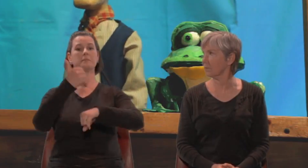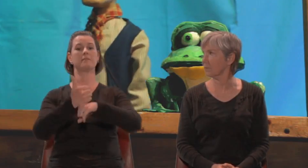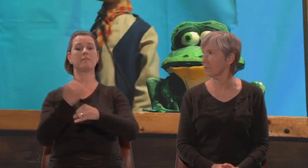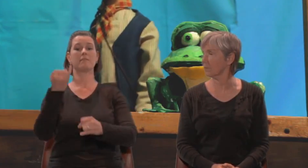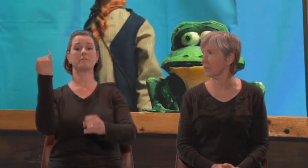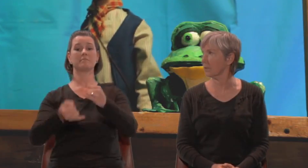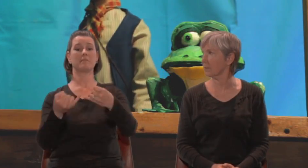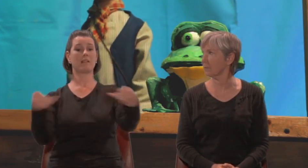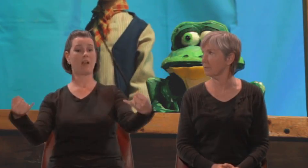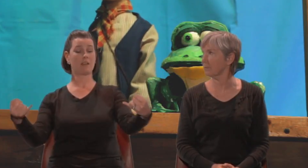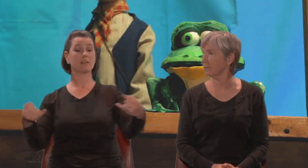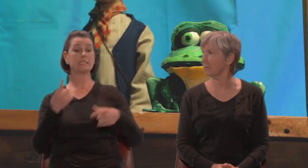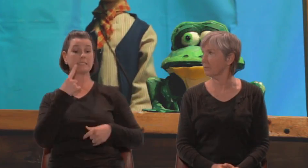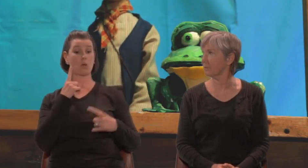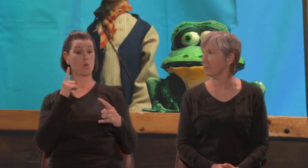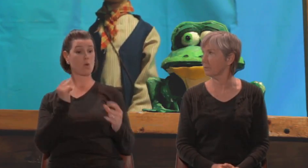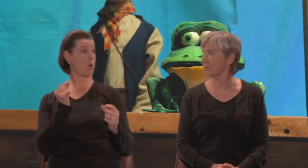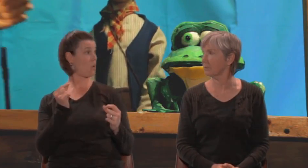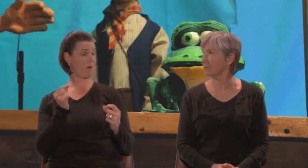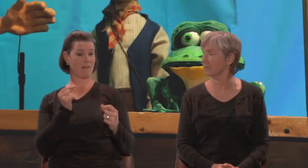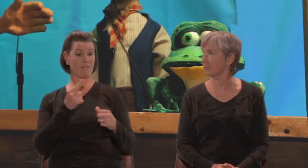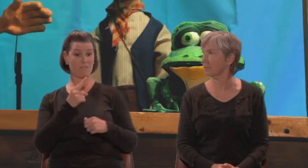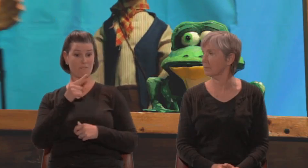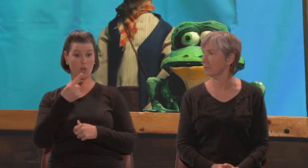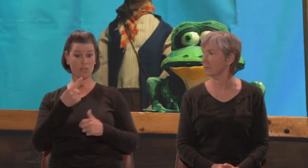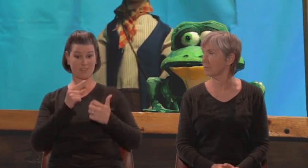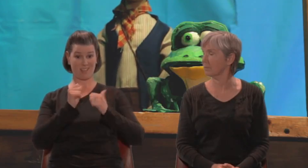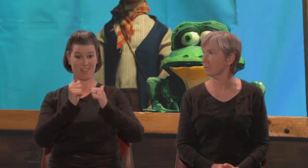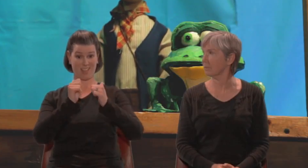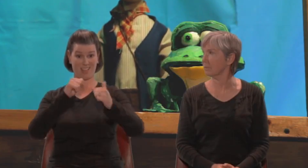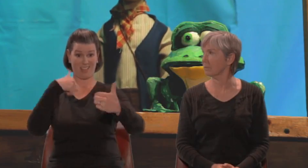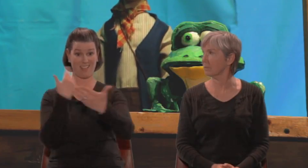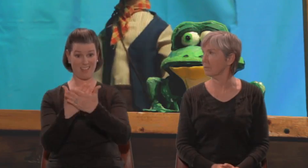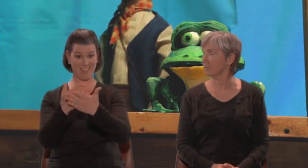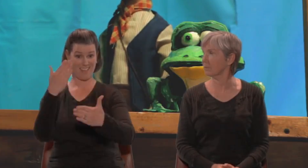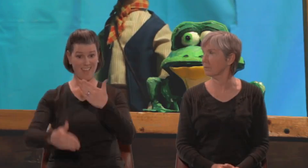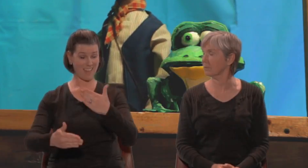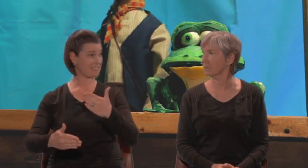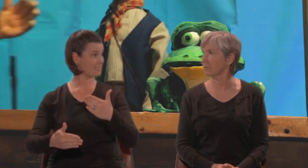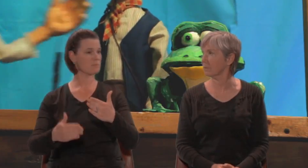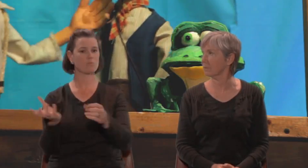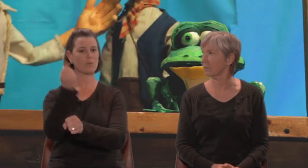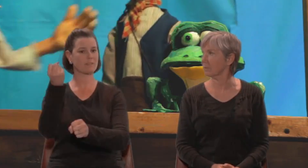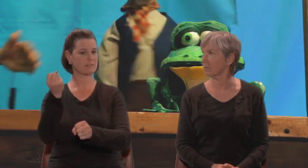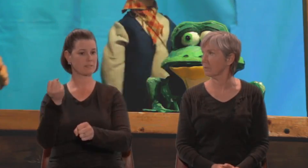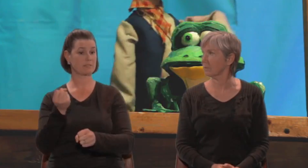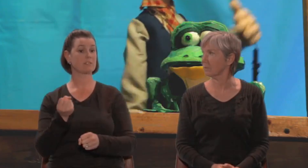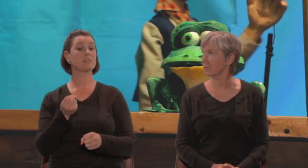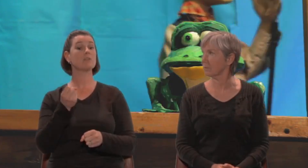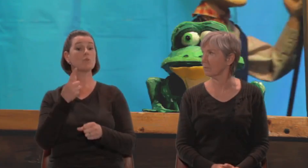say go, and the first frog to cross the finish line is the winner. And that winner gets $40 from the loser.